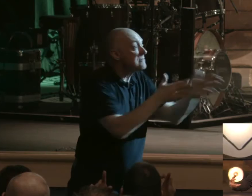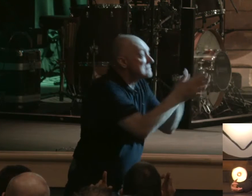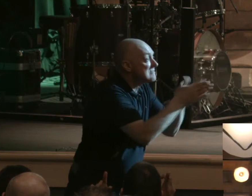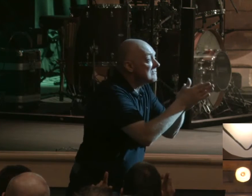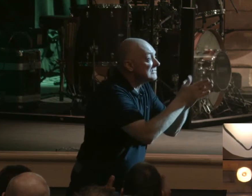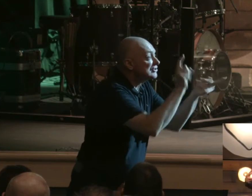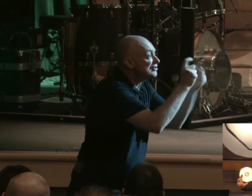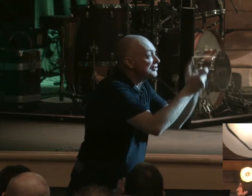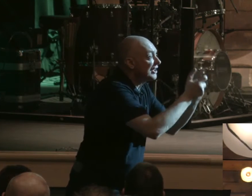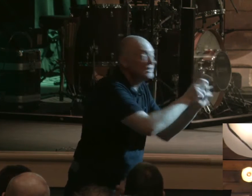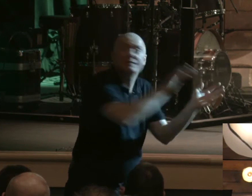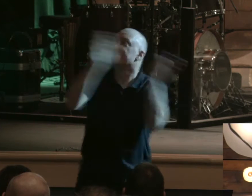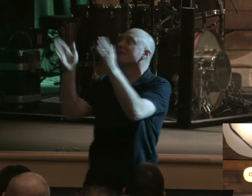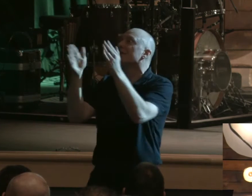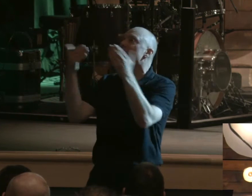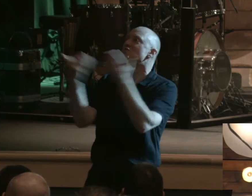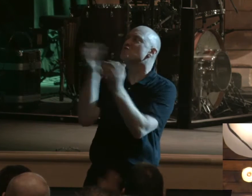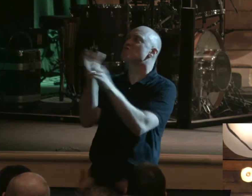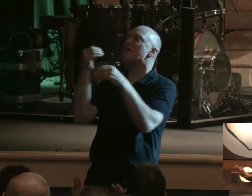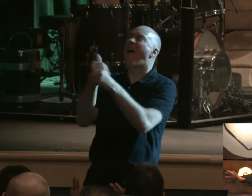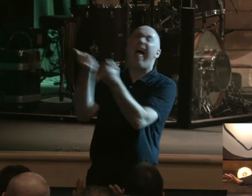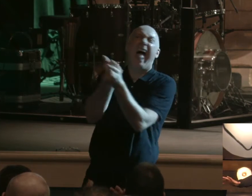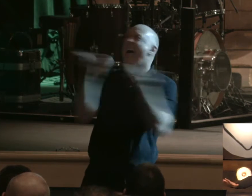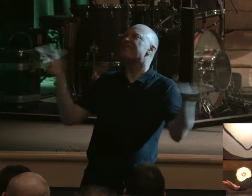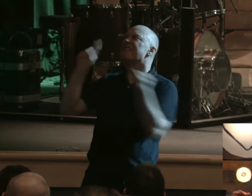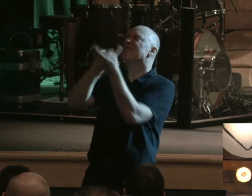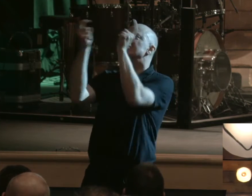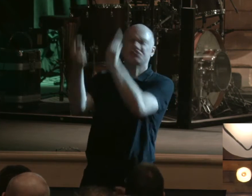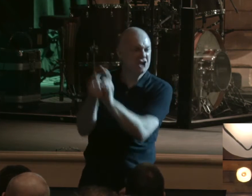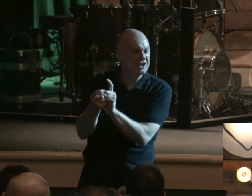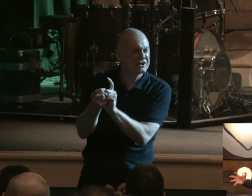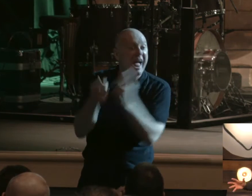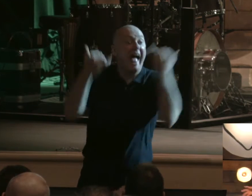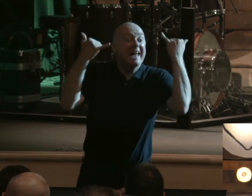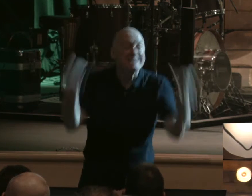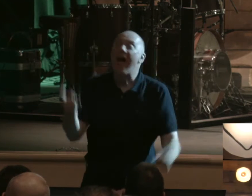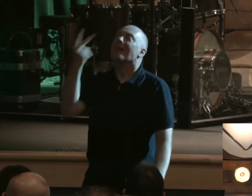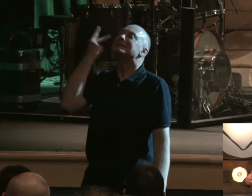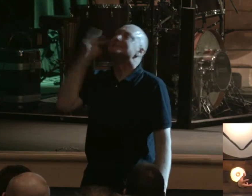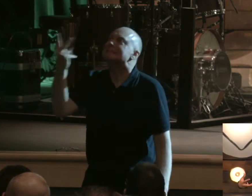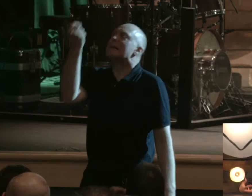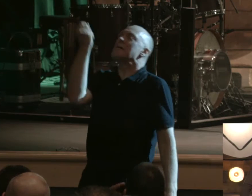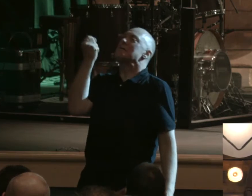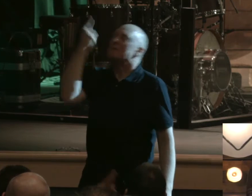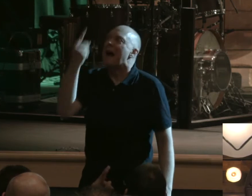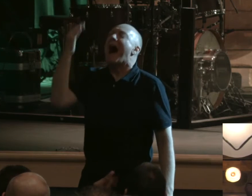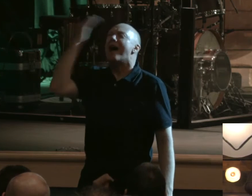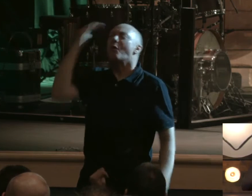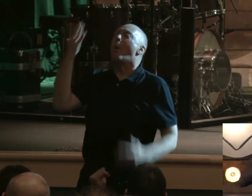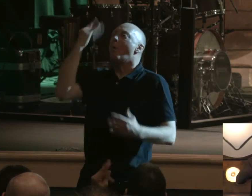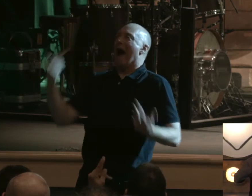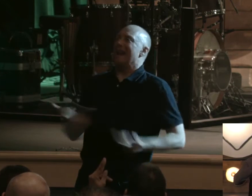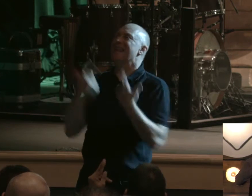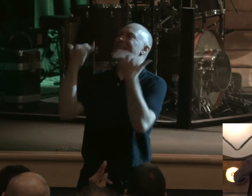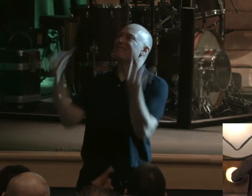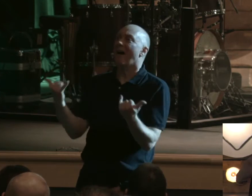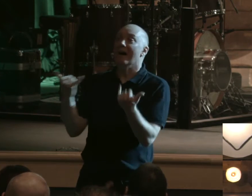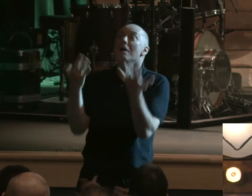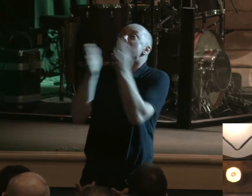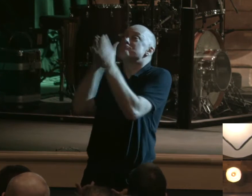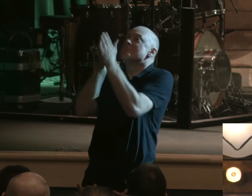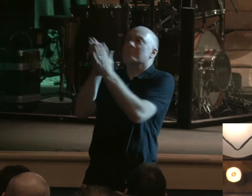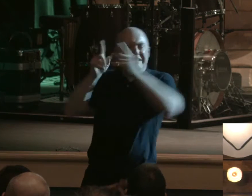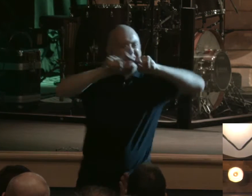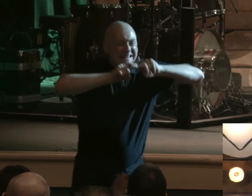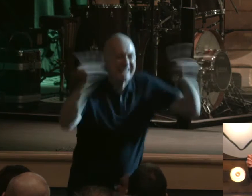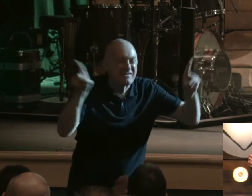He is made new. He is a new creation. Everything changes. He can now see. He knows why he lives. His motivations completely